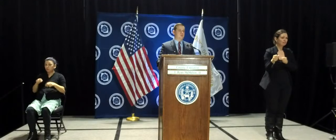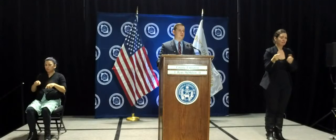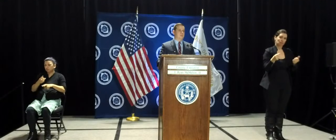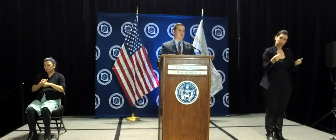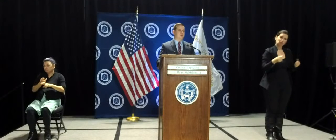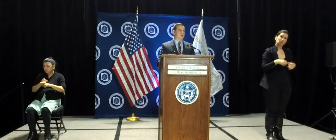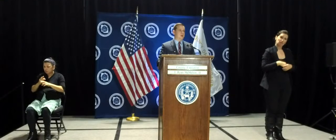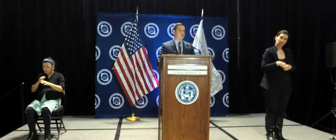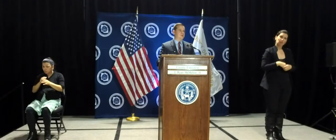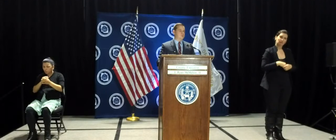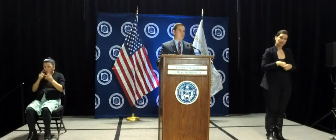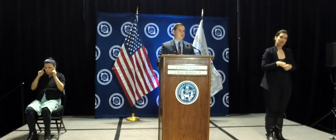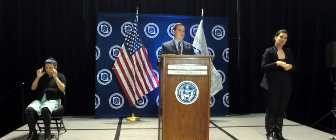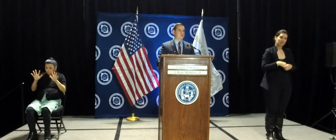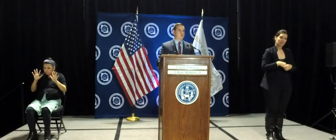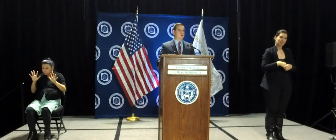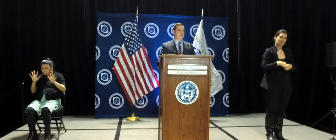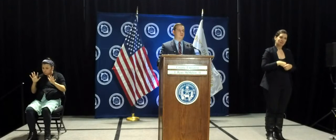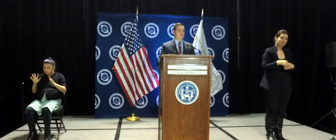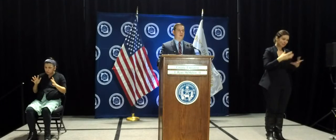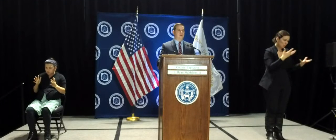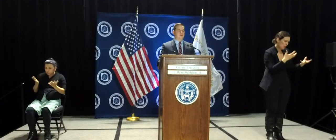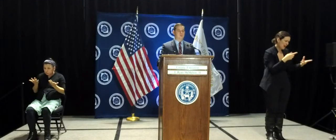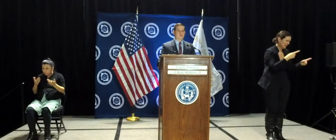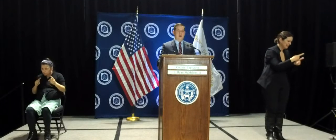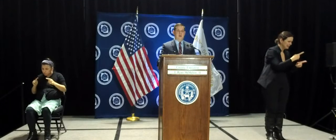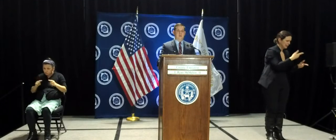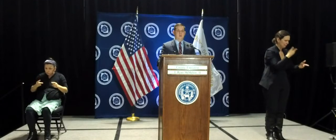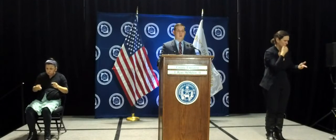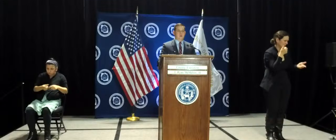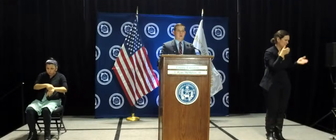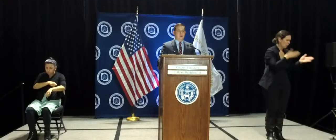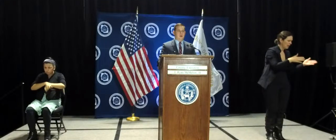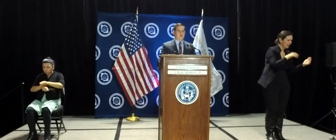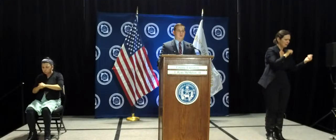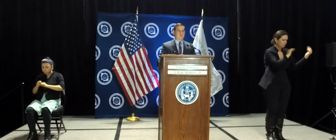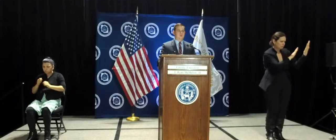want to do something. You feel anxious. We've gotten